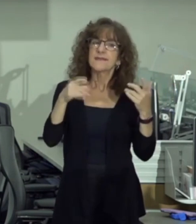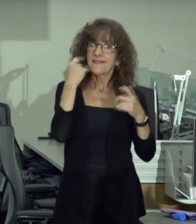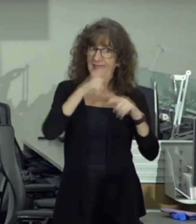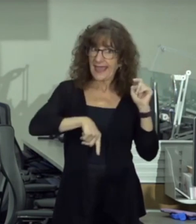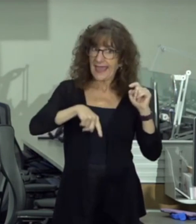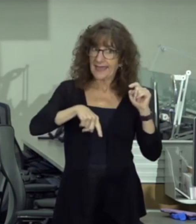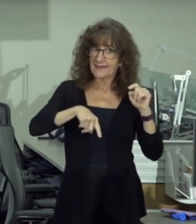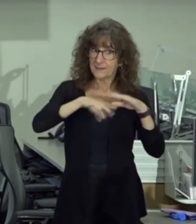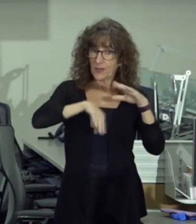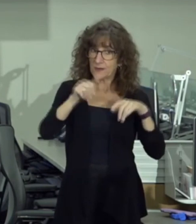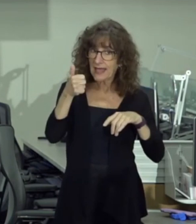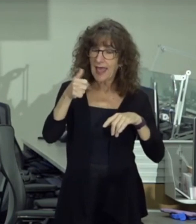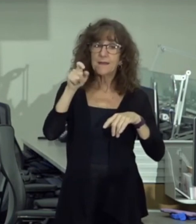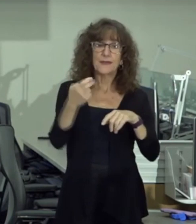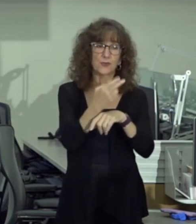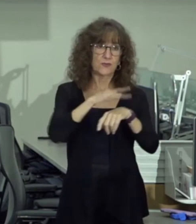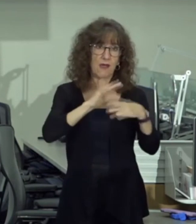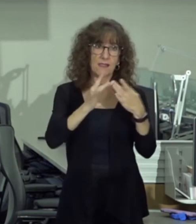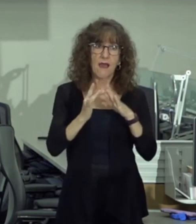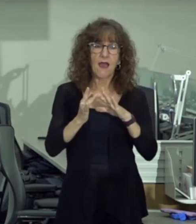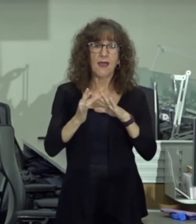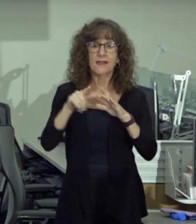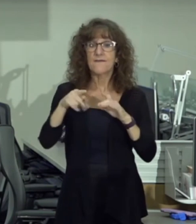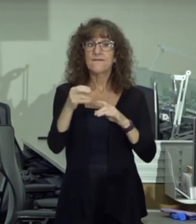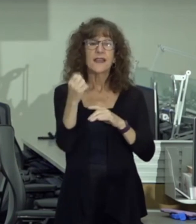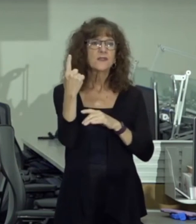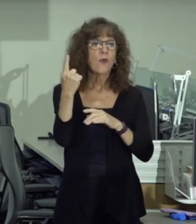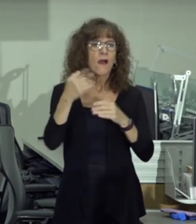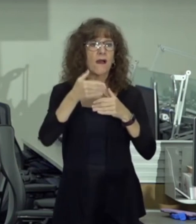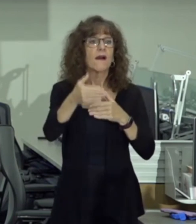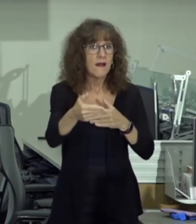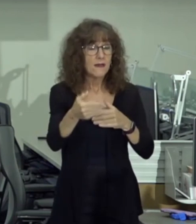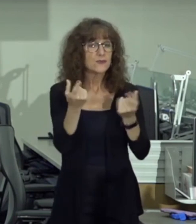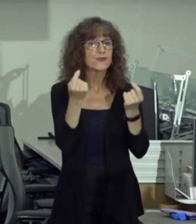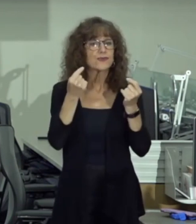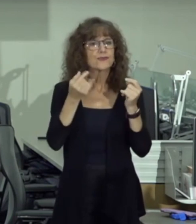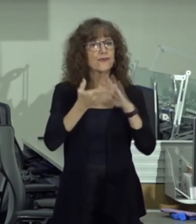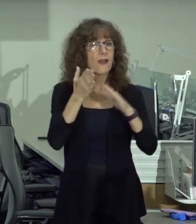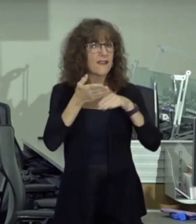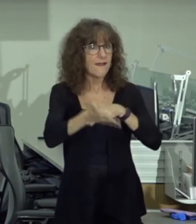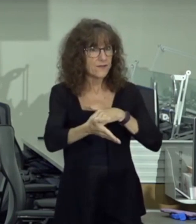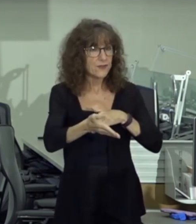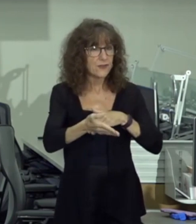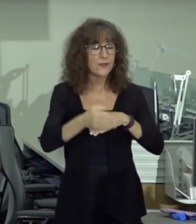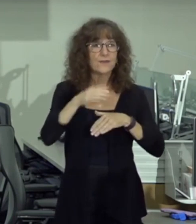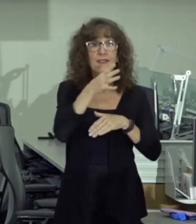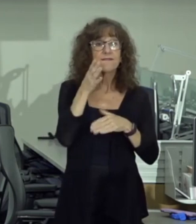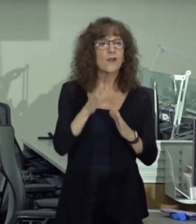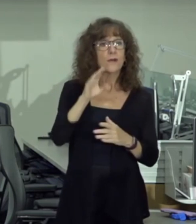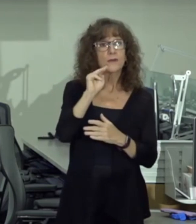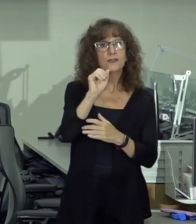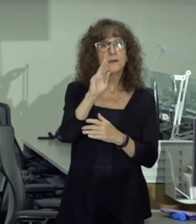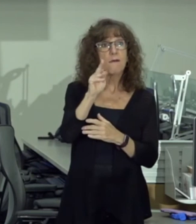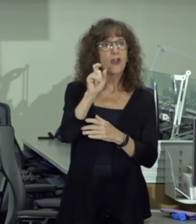services, and we'll continue to give guidance as we move past phase 1 as to how we will operate there. Our farmers markets will